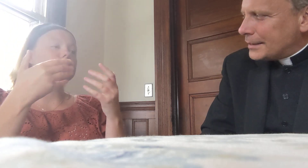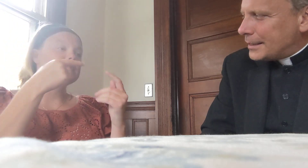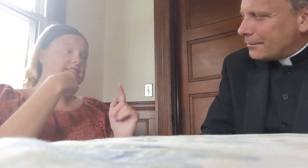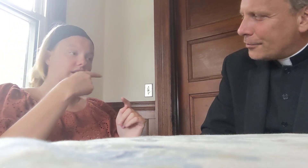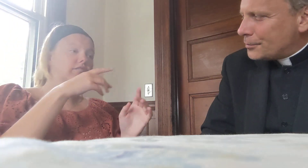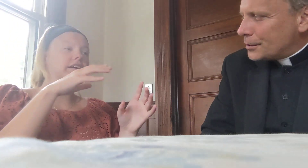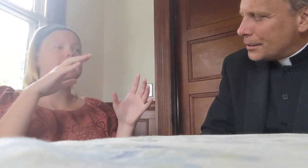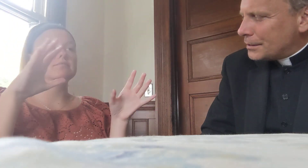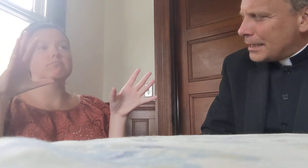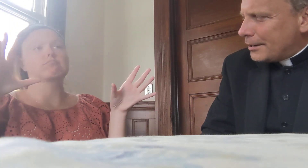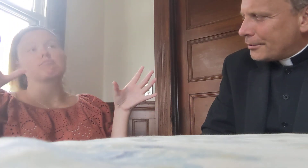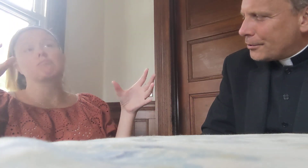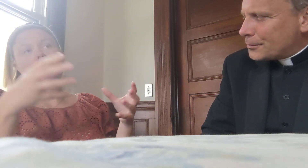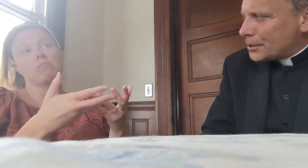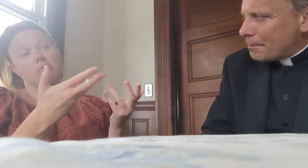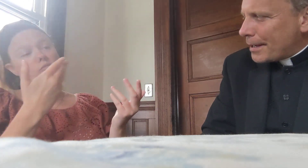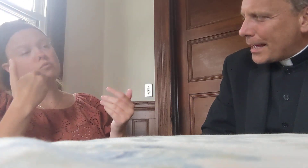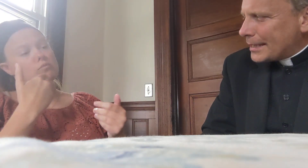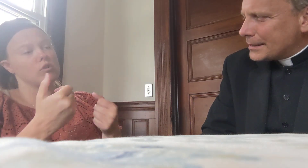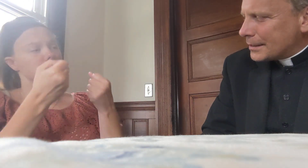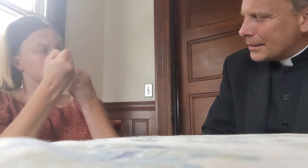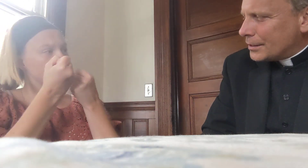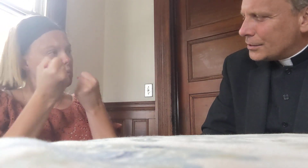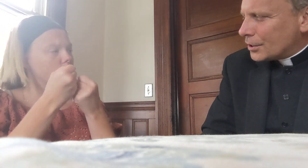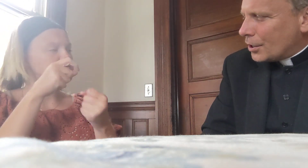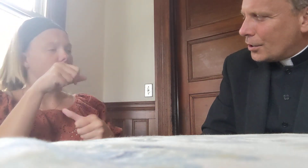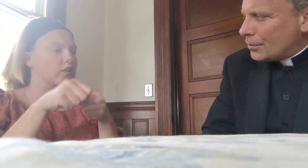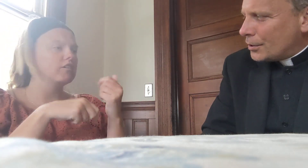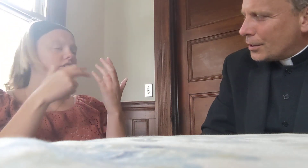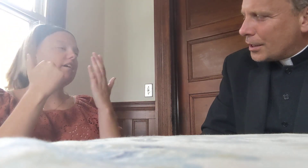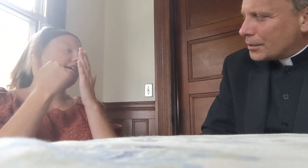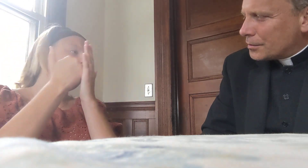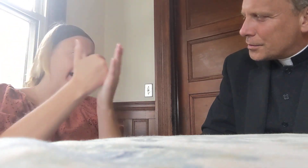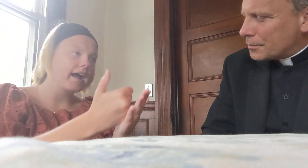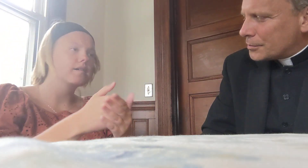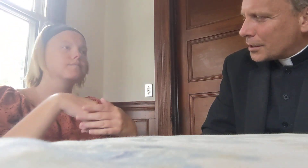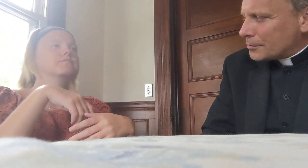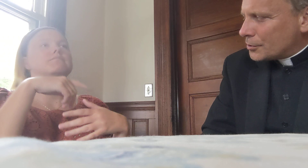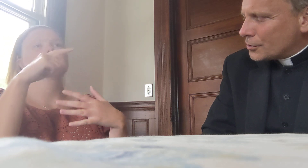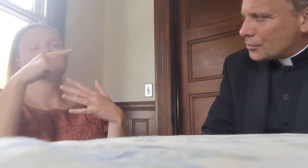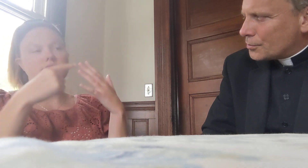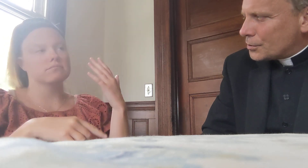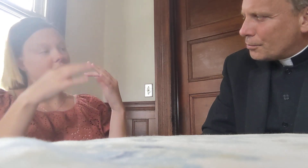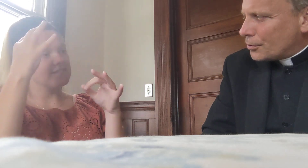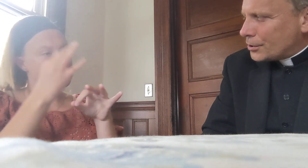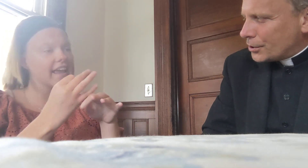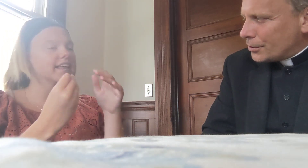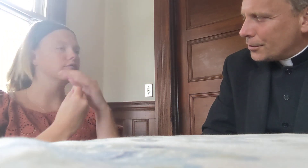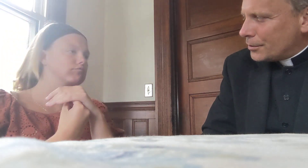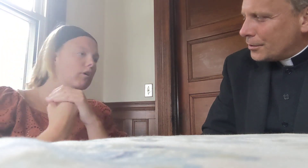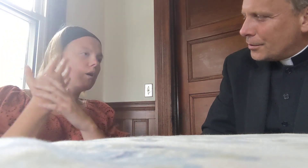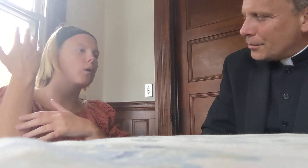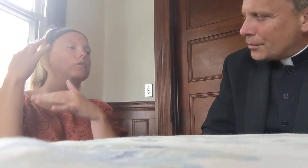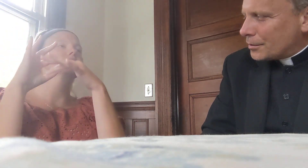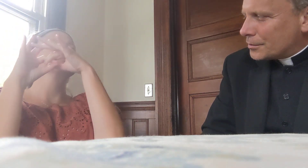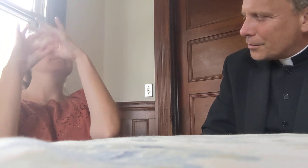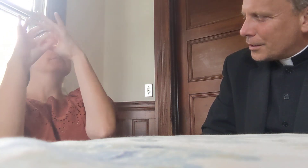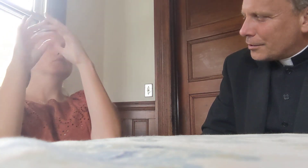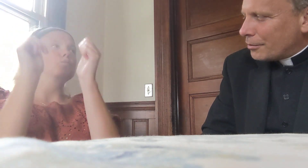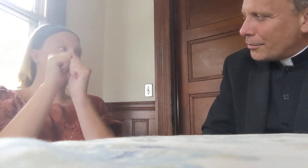had deaf groups, and hearing groups in the past, to go, and sometimes those groups support each other, so they can grow